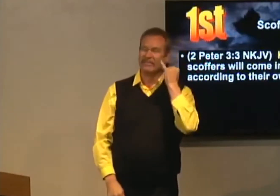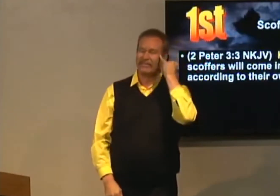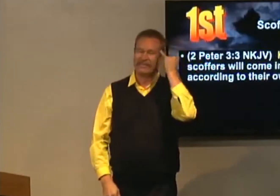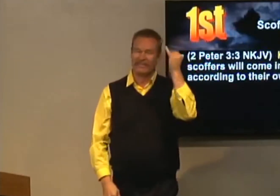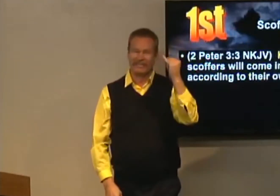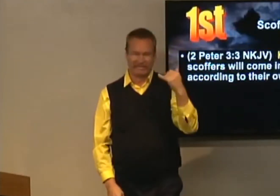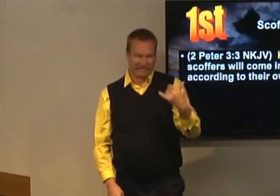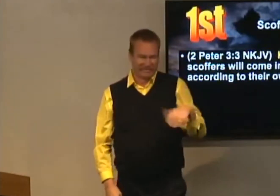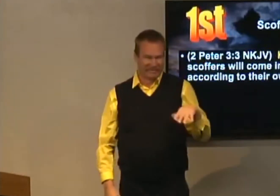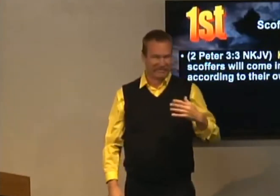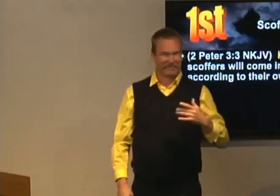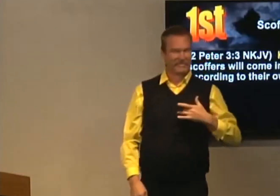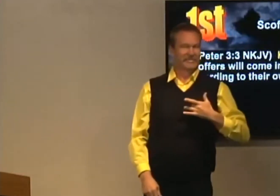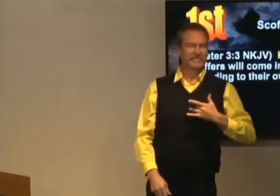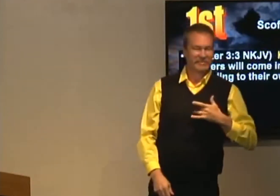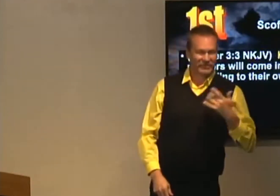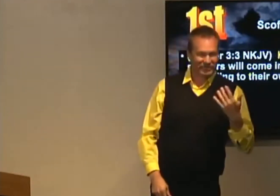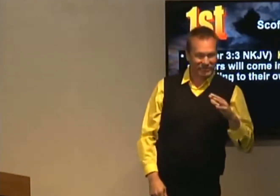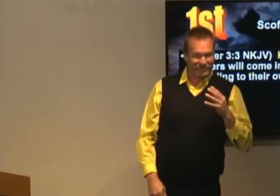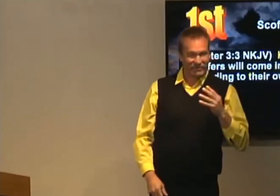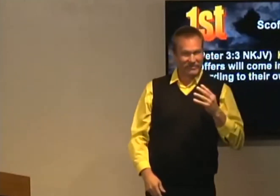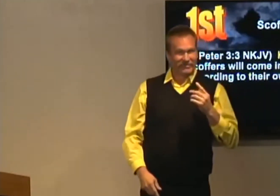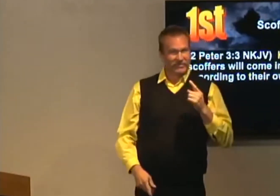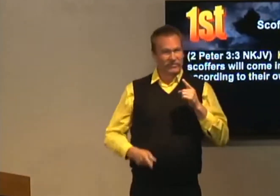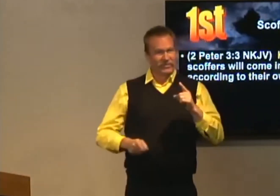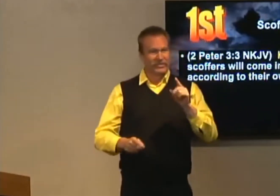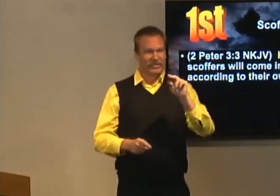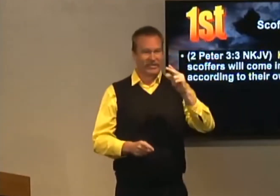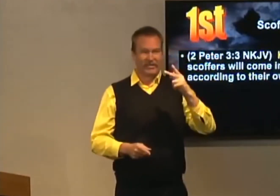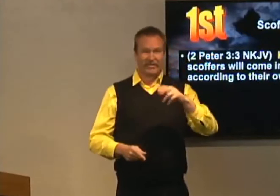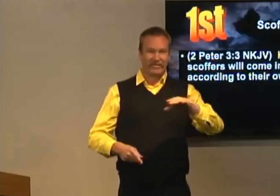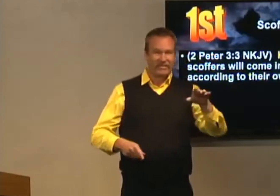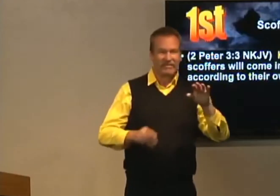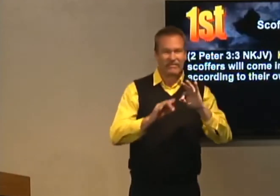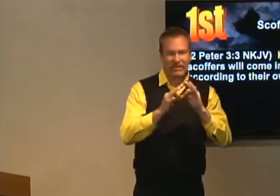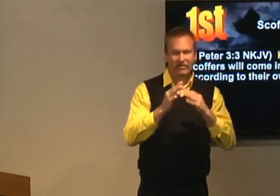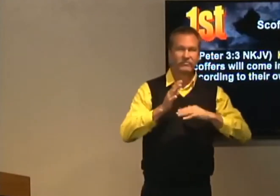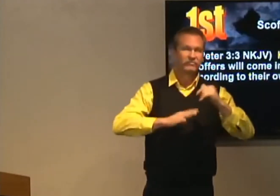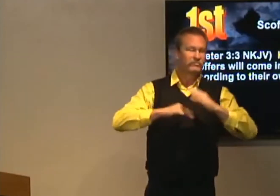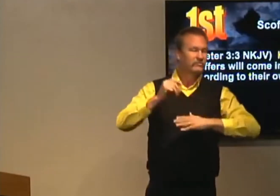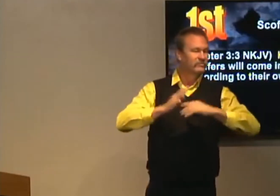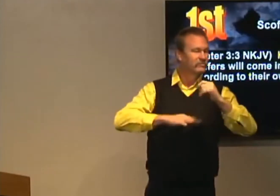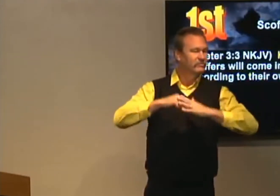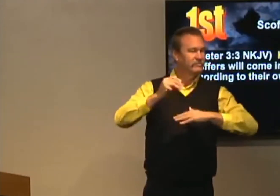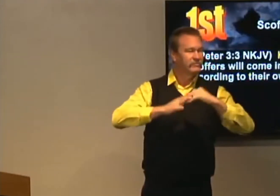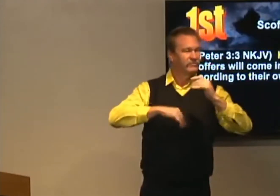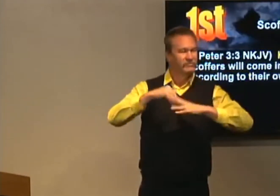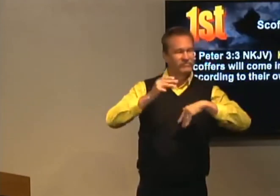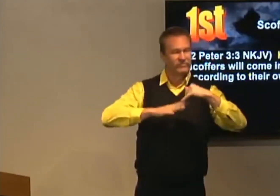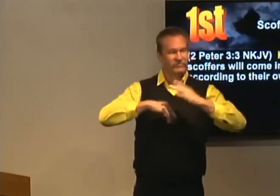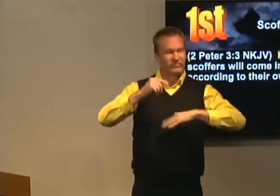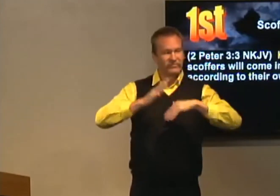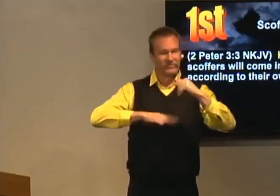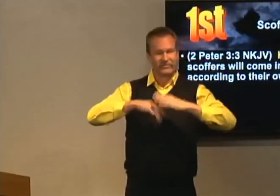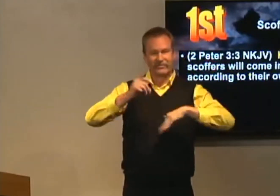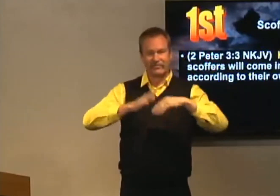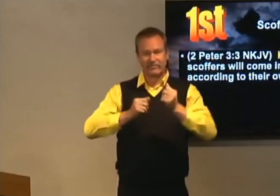was. It's amazing concept to see that, you know. And he was building it with his family, and